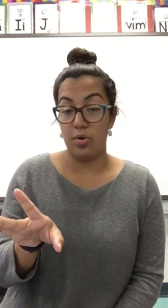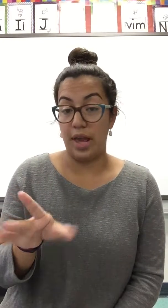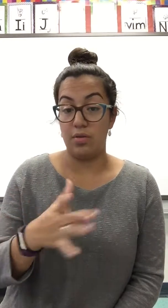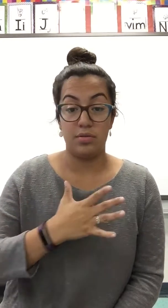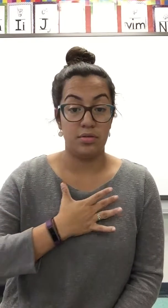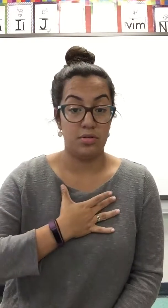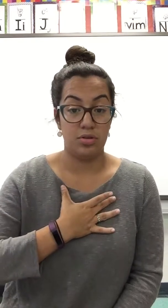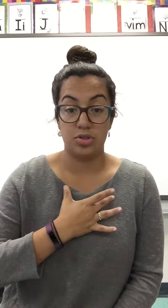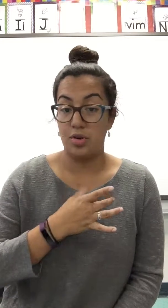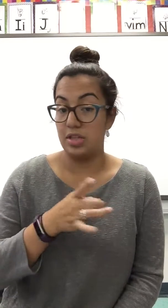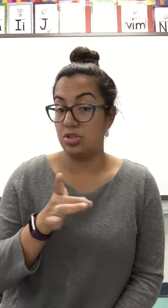Confused.